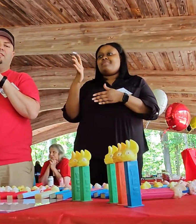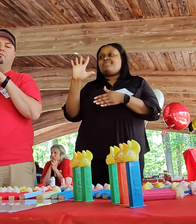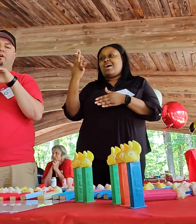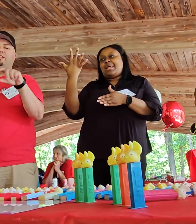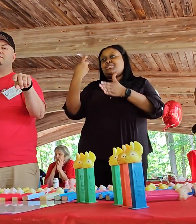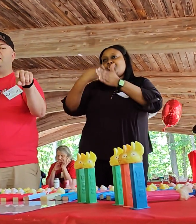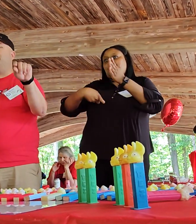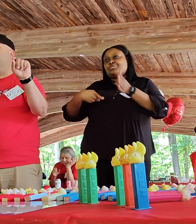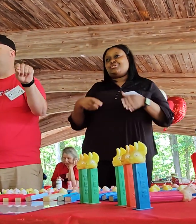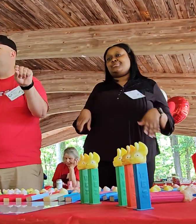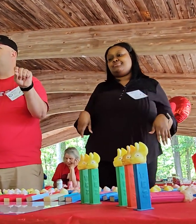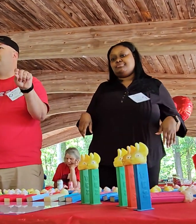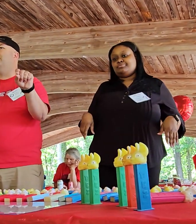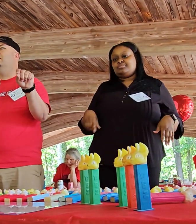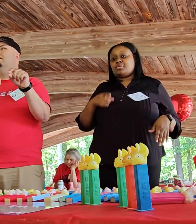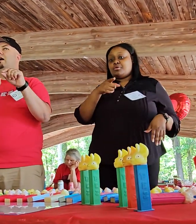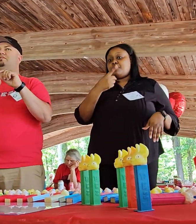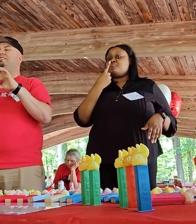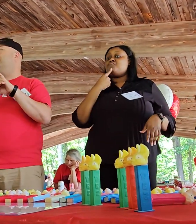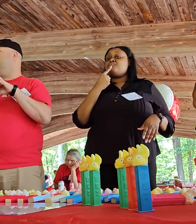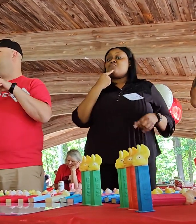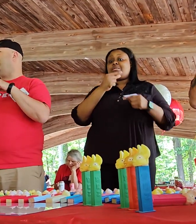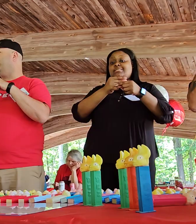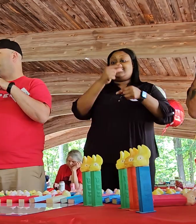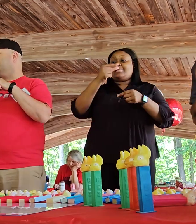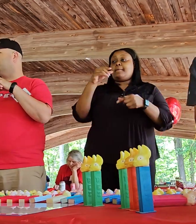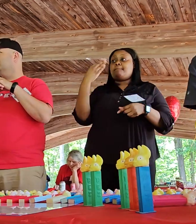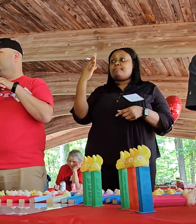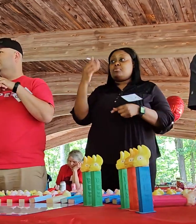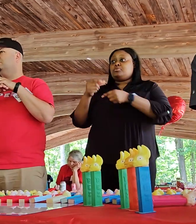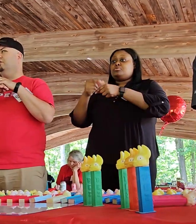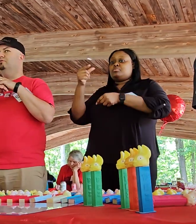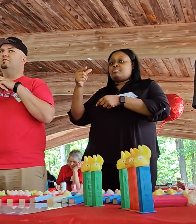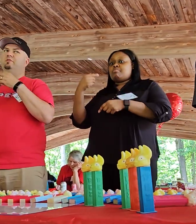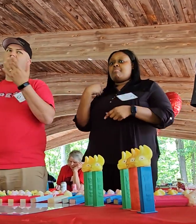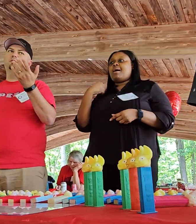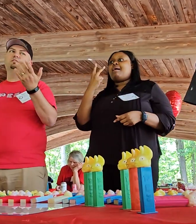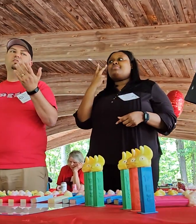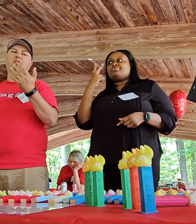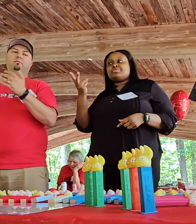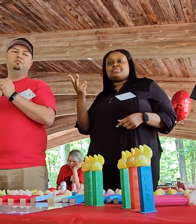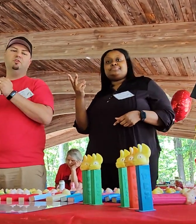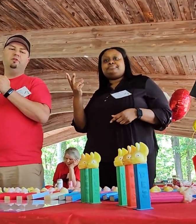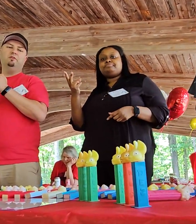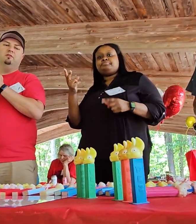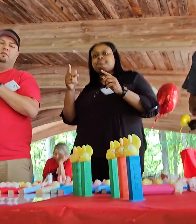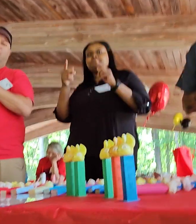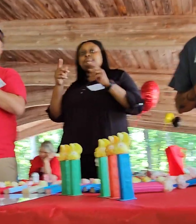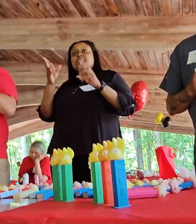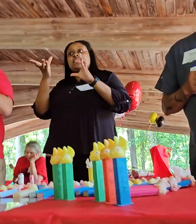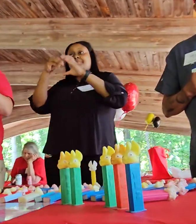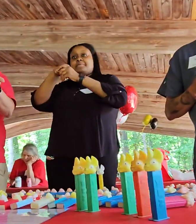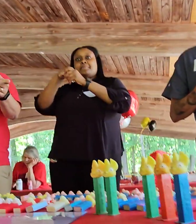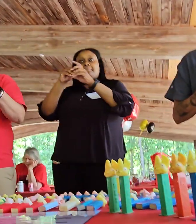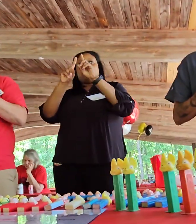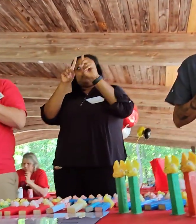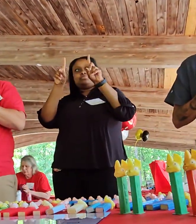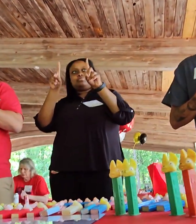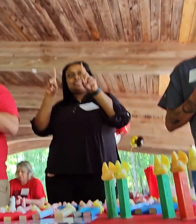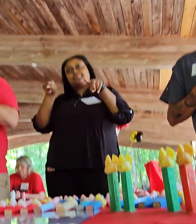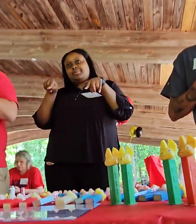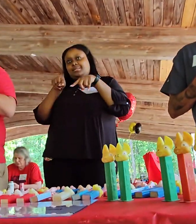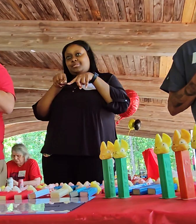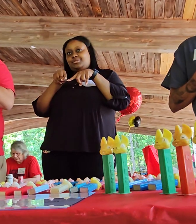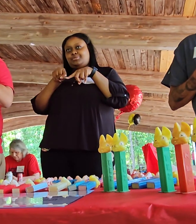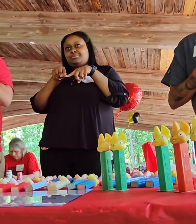And then the red stem and the blue stem I've seen in package, so to me I would consider them legitimate. That pink one again